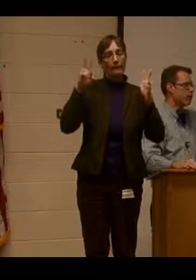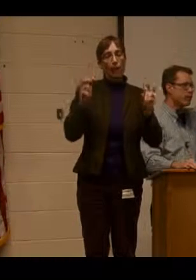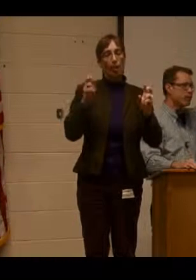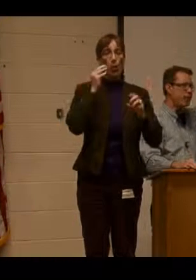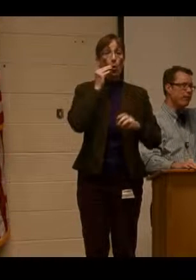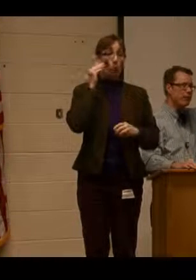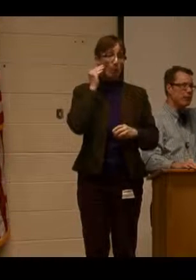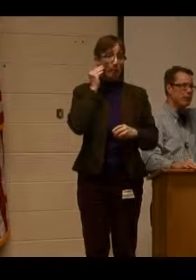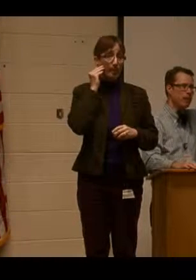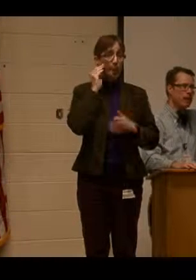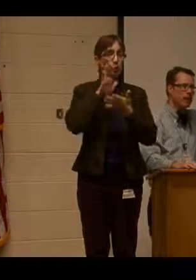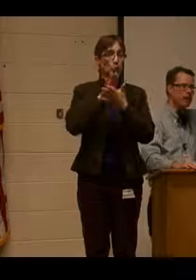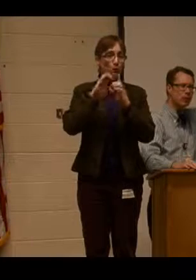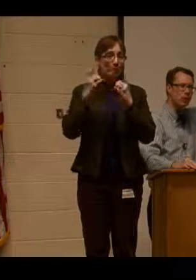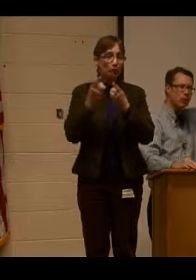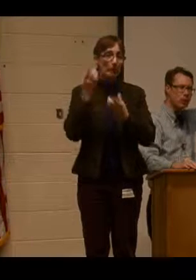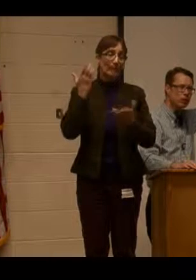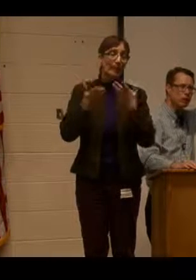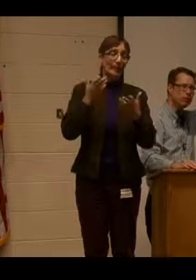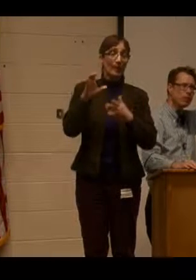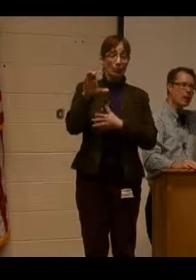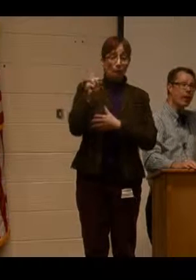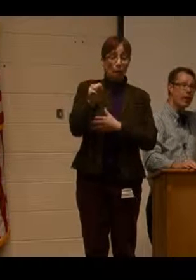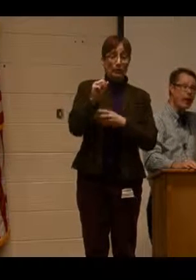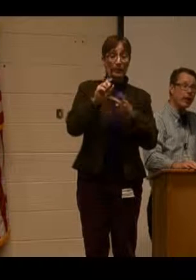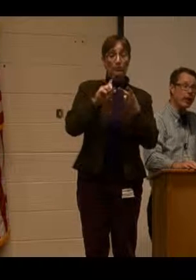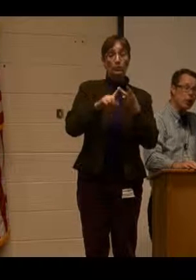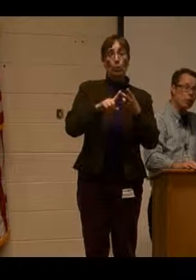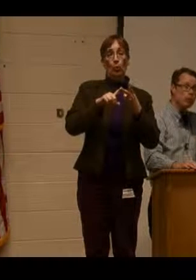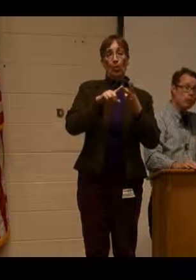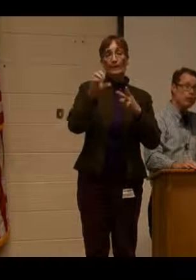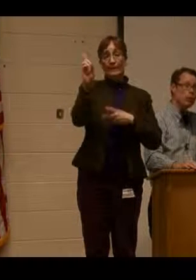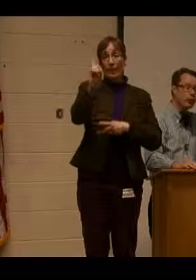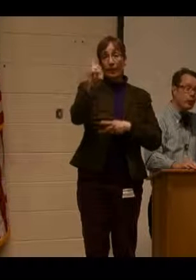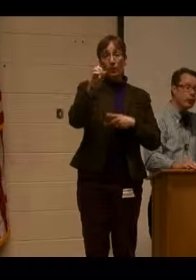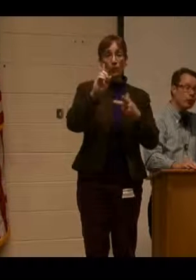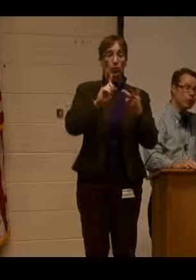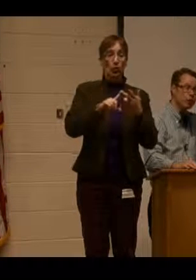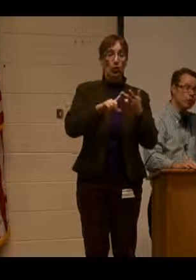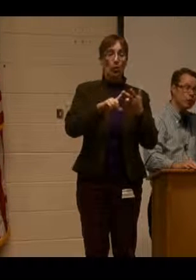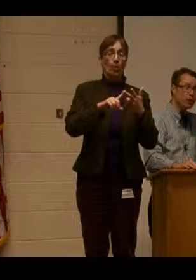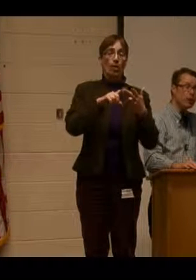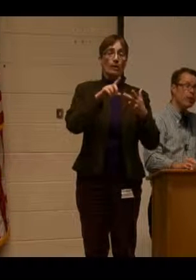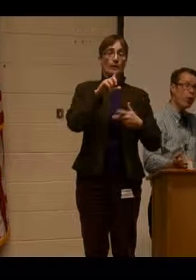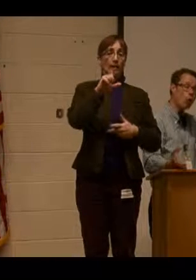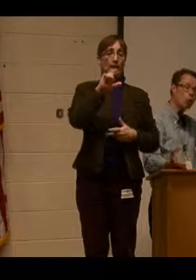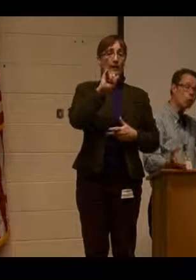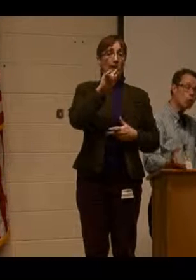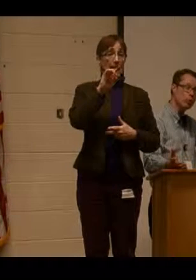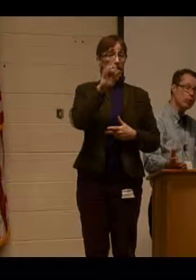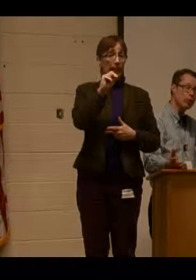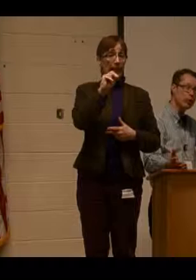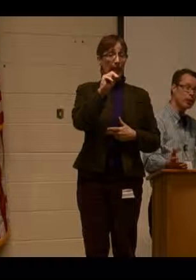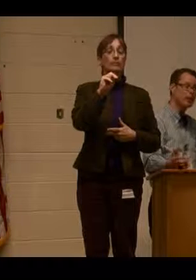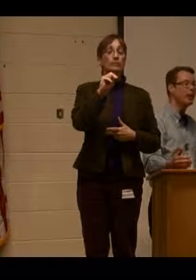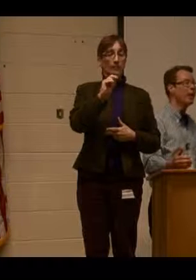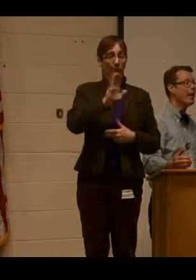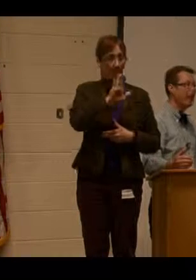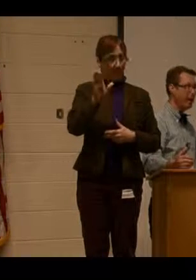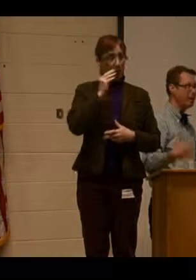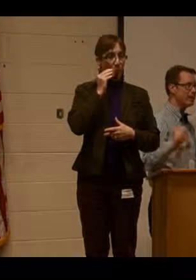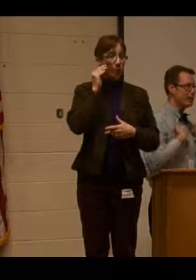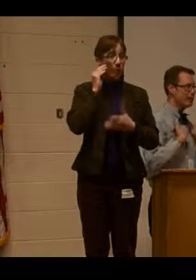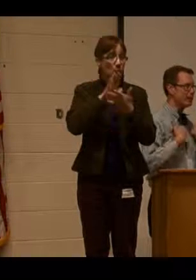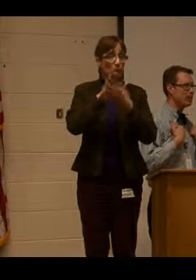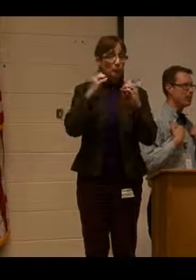or Littleton, they can also receive transition services from their home school district. Again, CSDB, because they